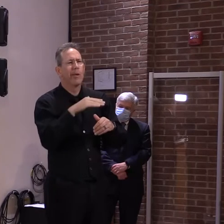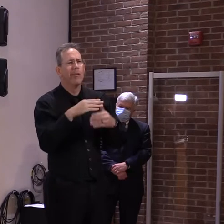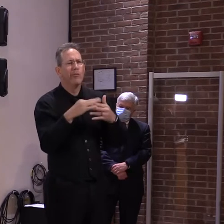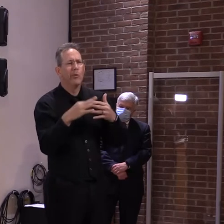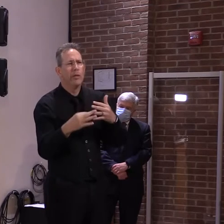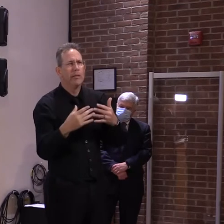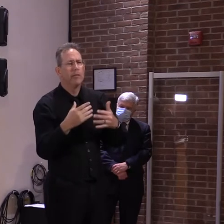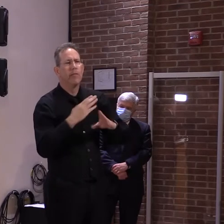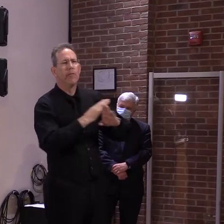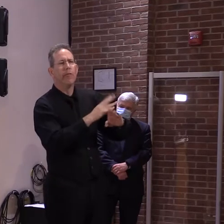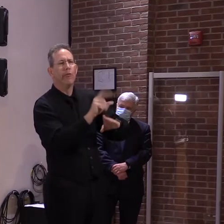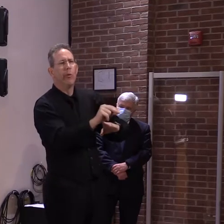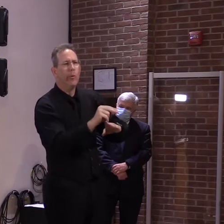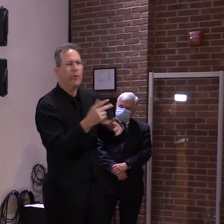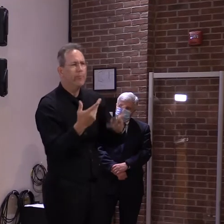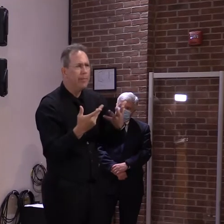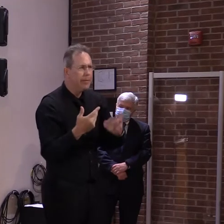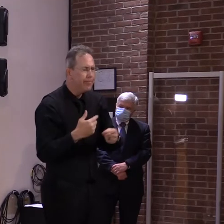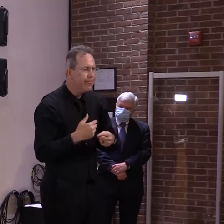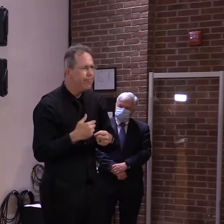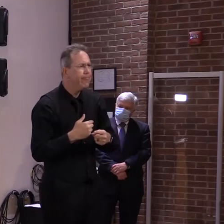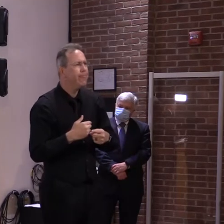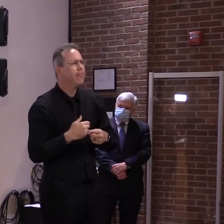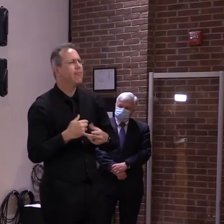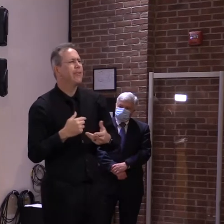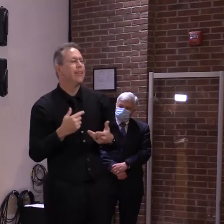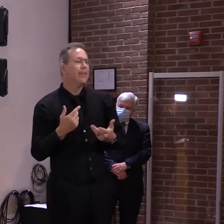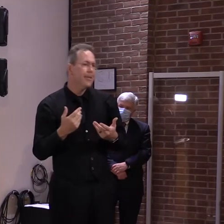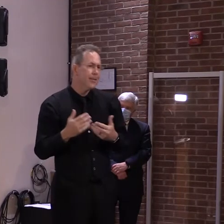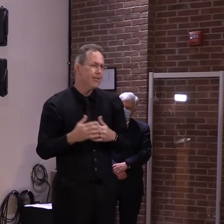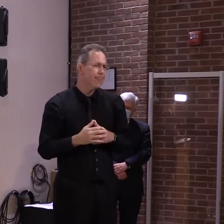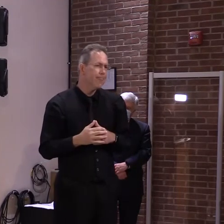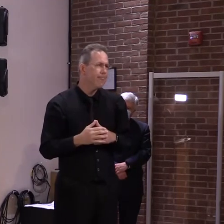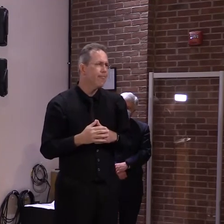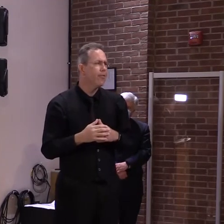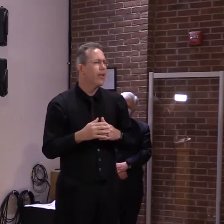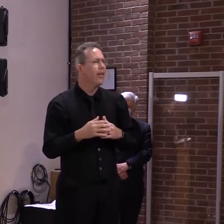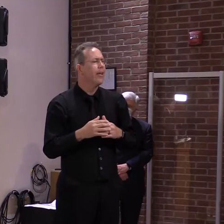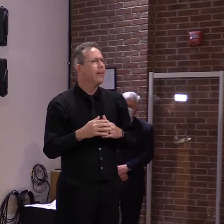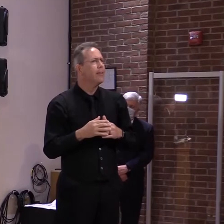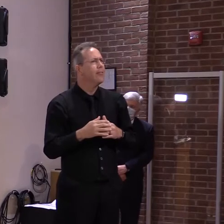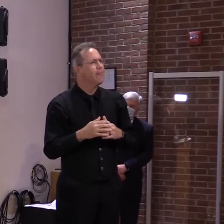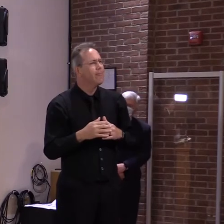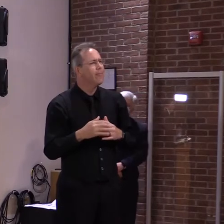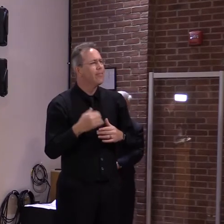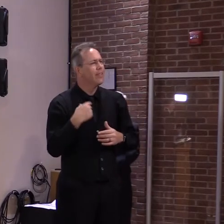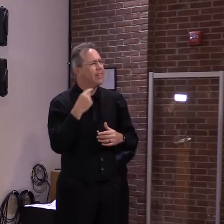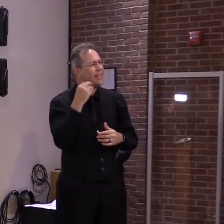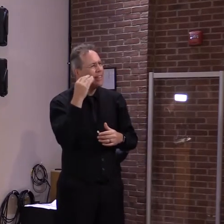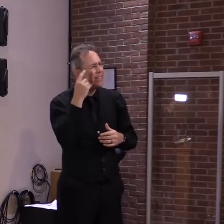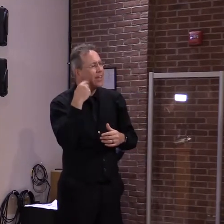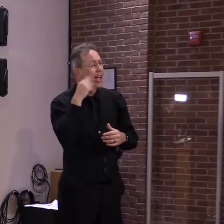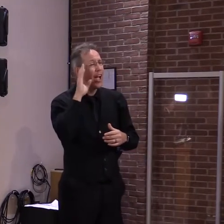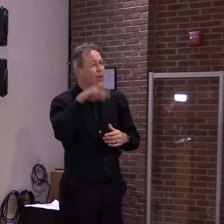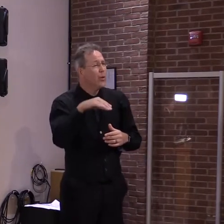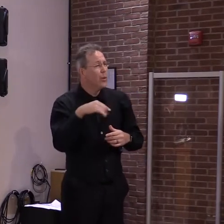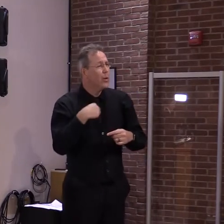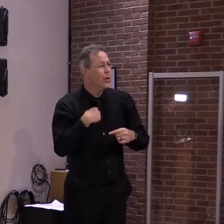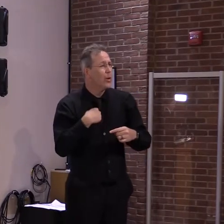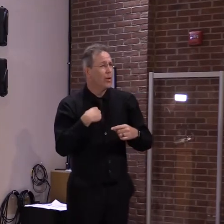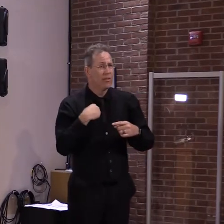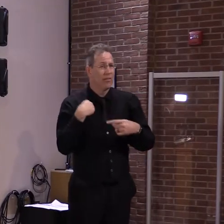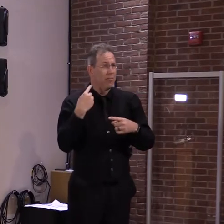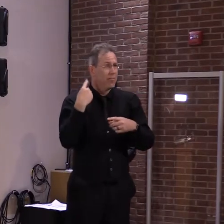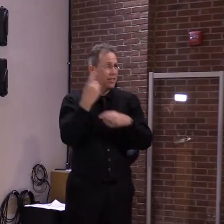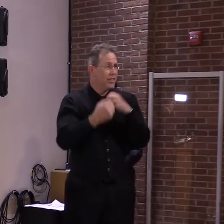own. There have been a number of people who have not been able to have their voices heard as a result of what they had